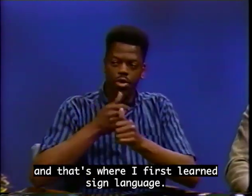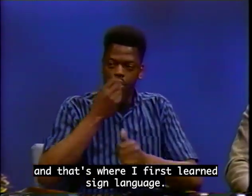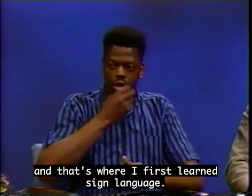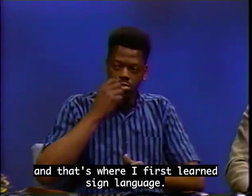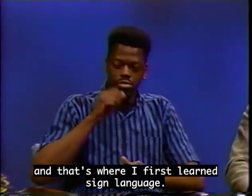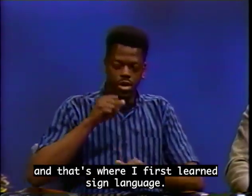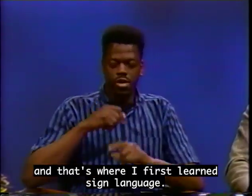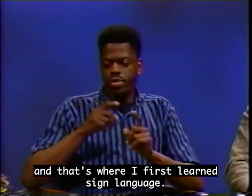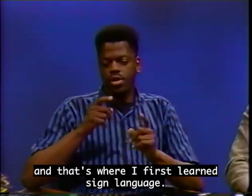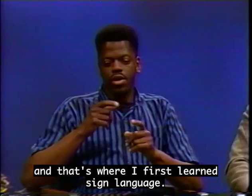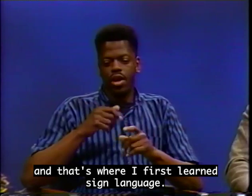learned sign language.